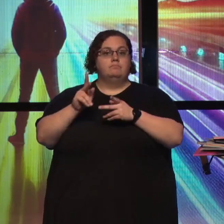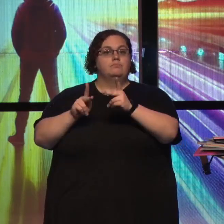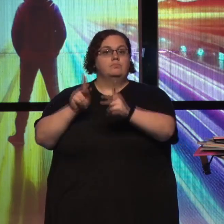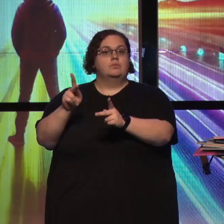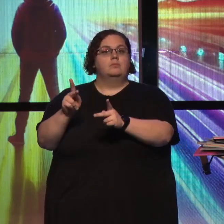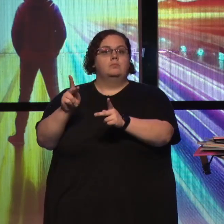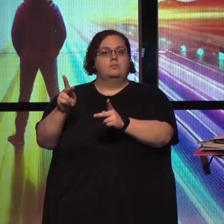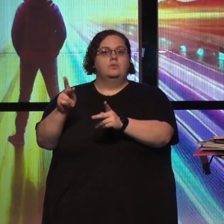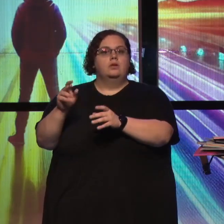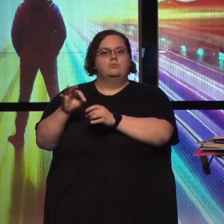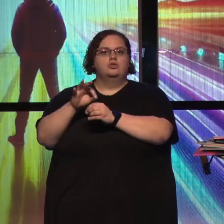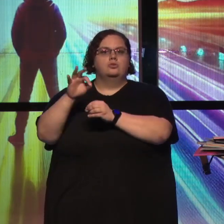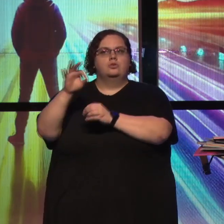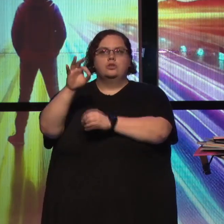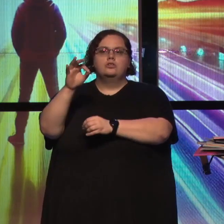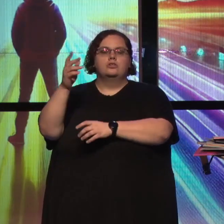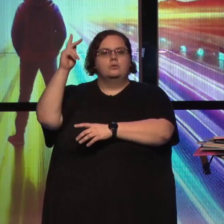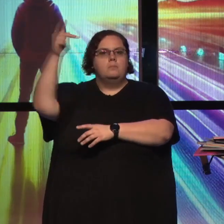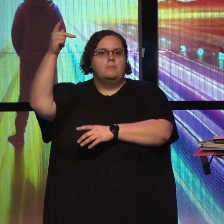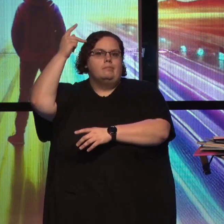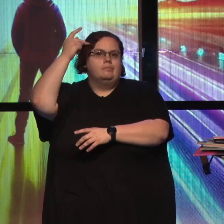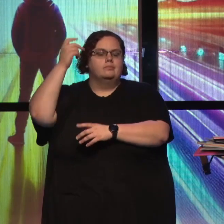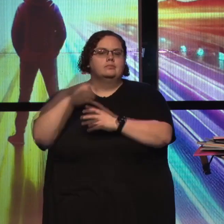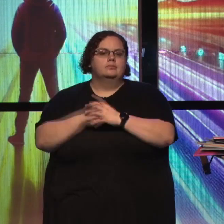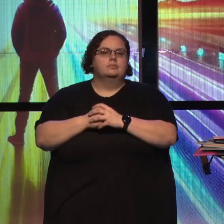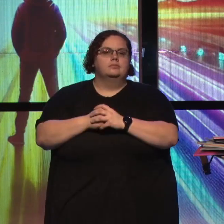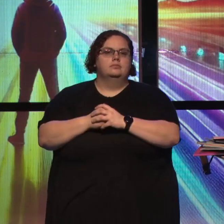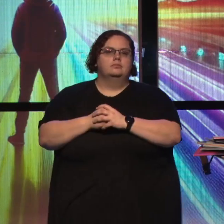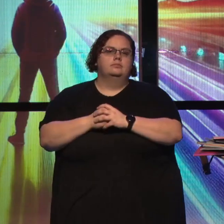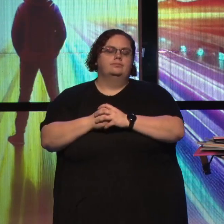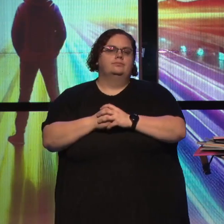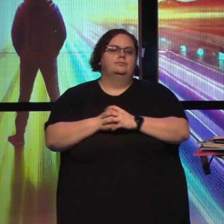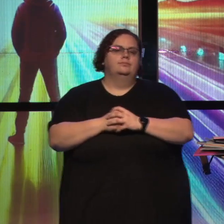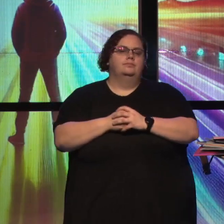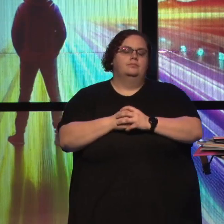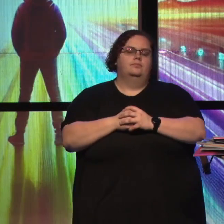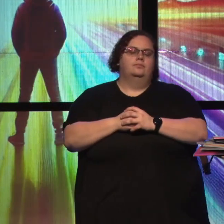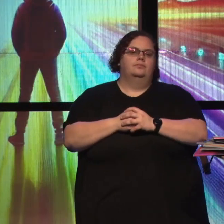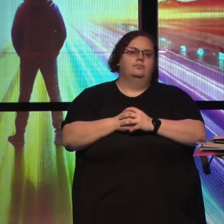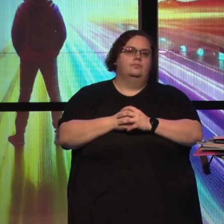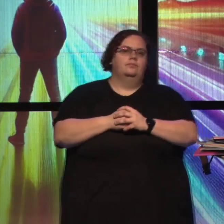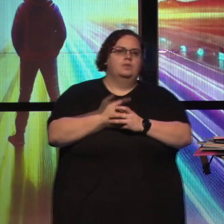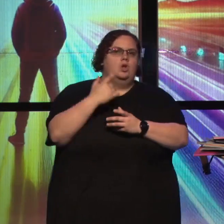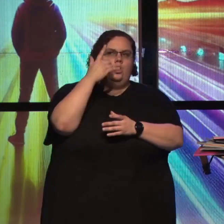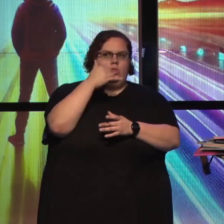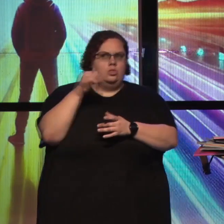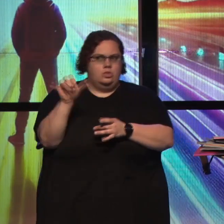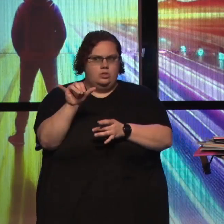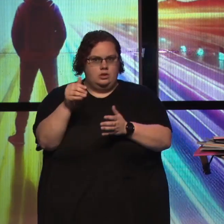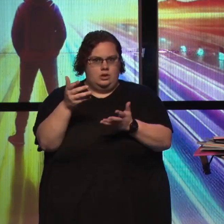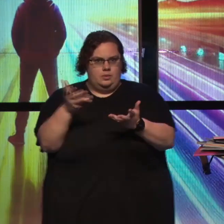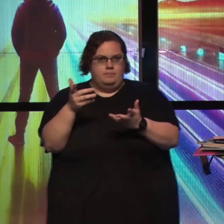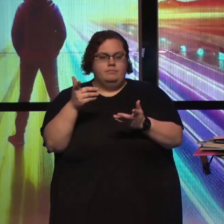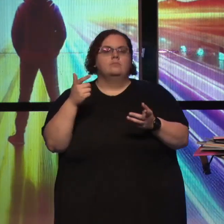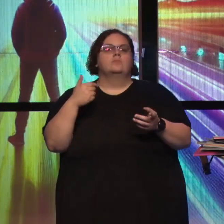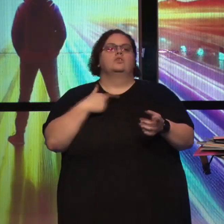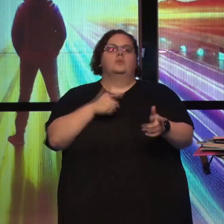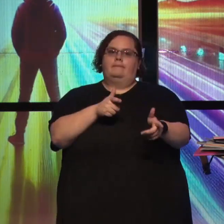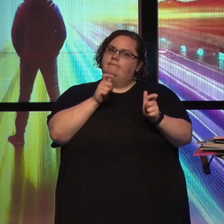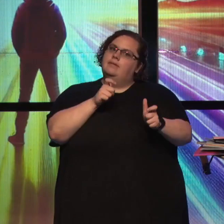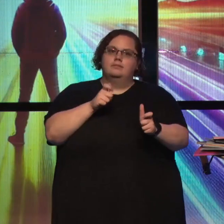spiritualization of politics, okay? So here's the thing, all right. What does that look like? Here's what they are. So we're going to go